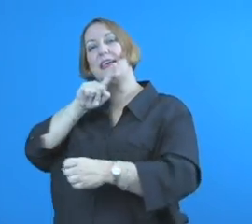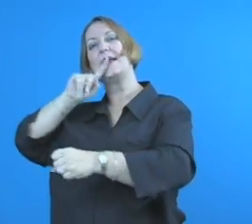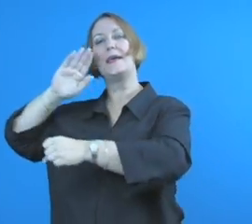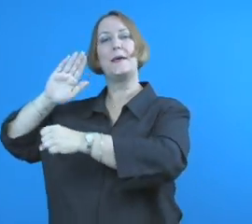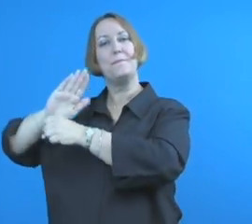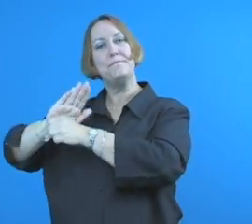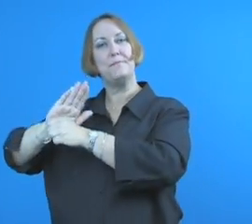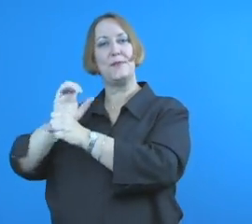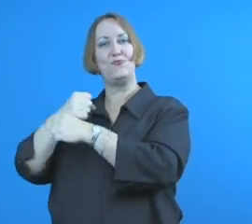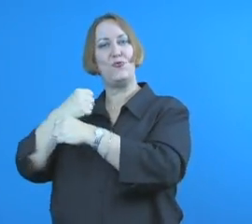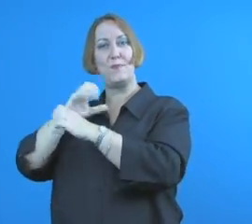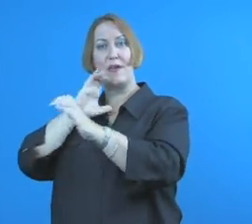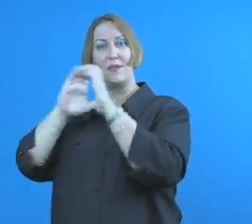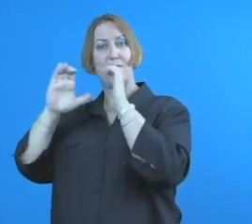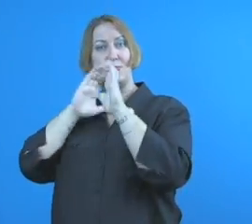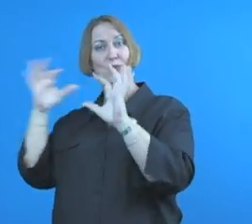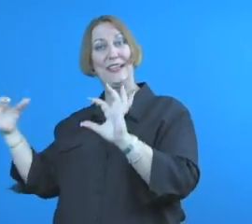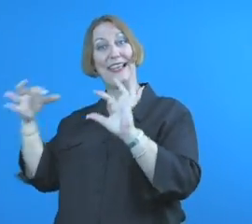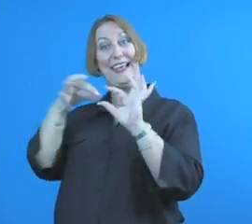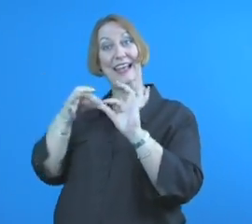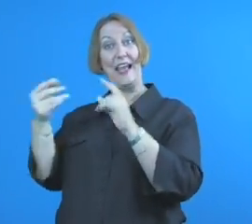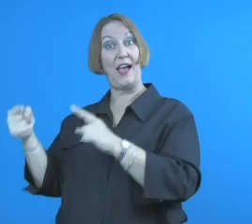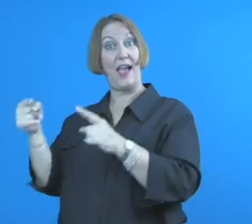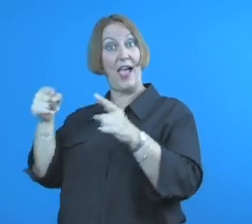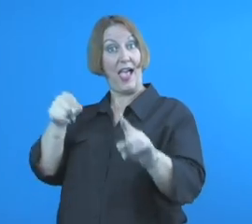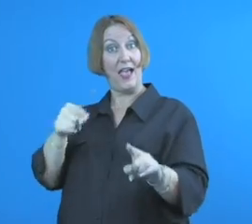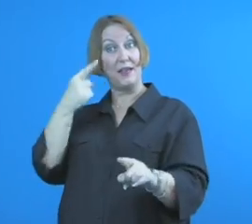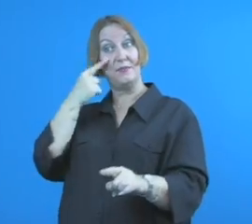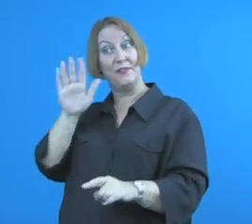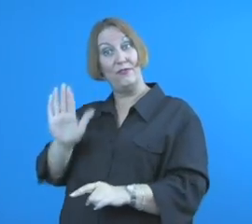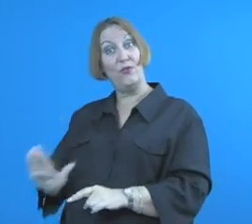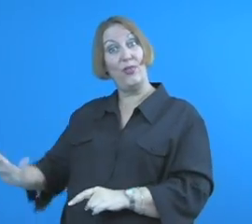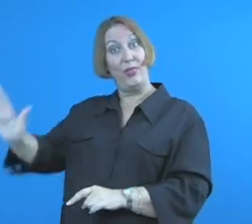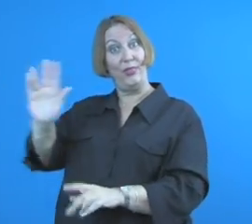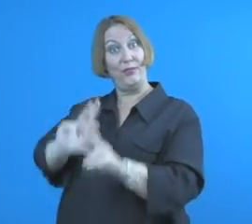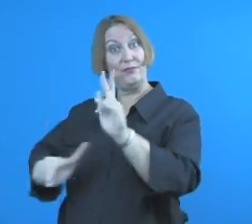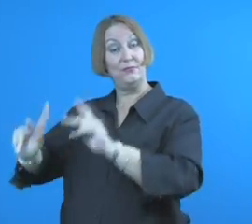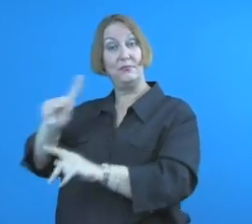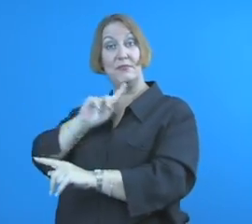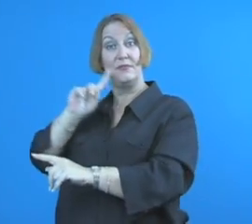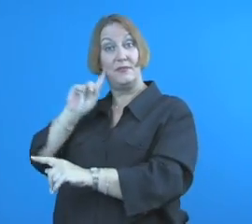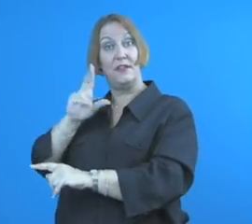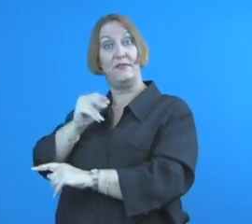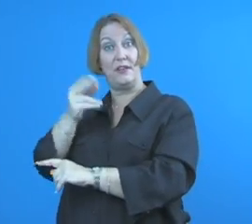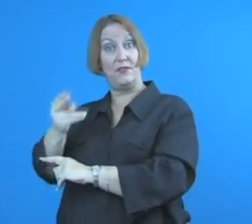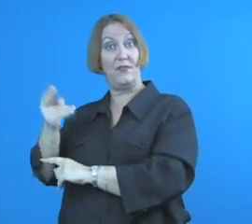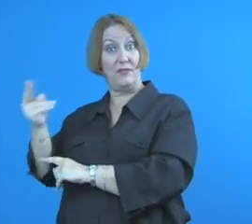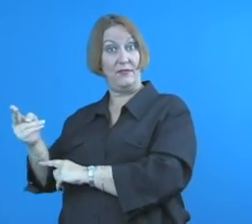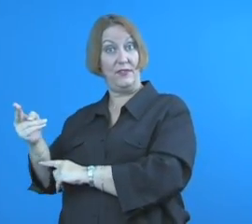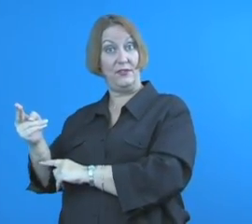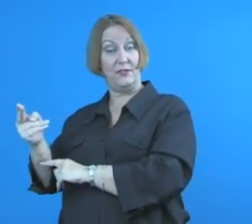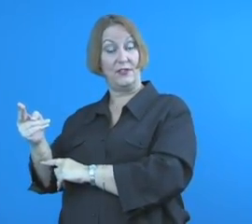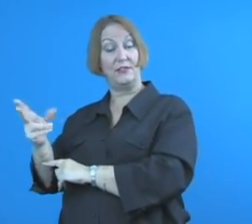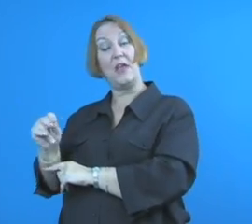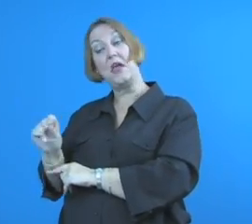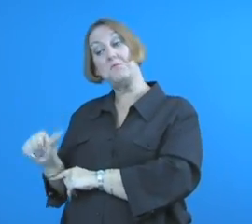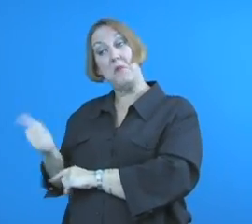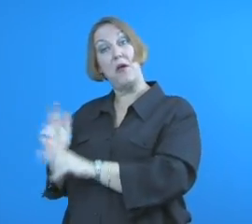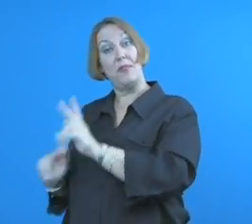connections happen for this vulnerable constituency and others is what seems to be in the shortest supply. As Americans, we